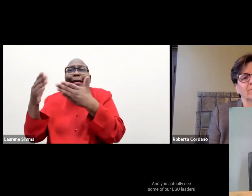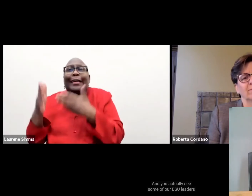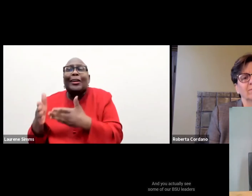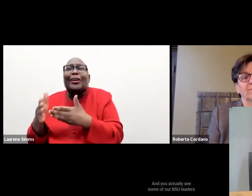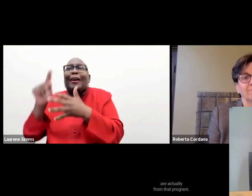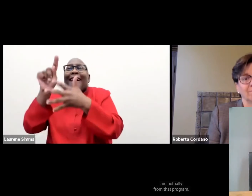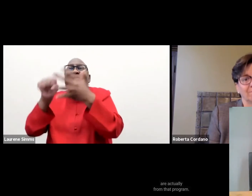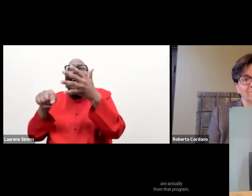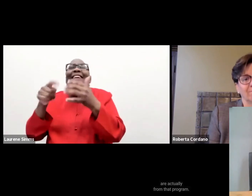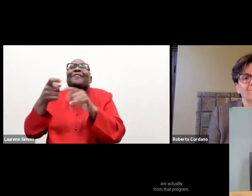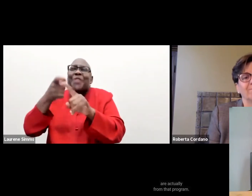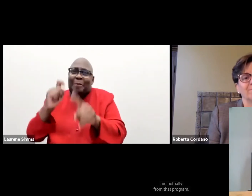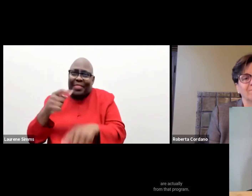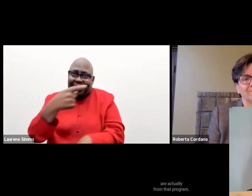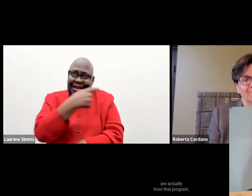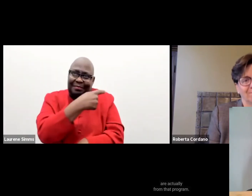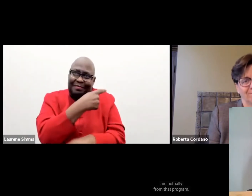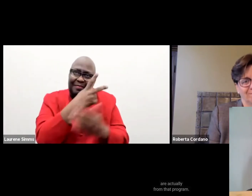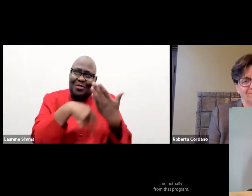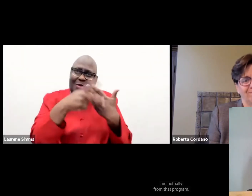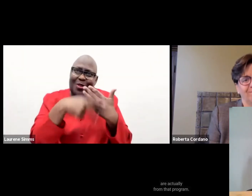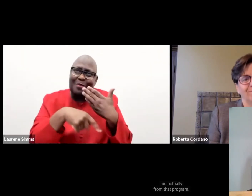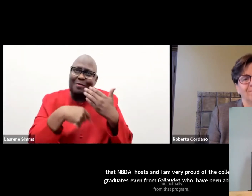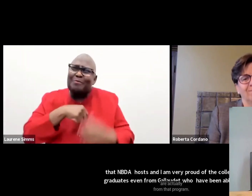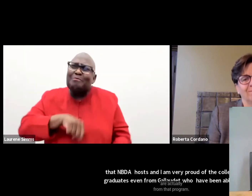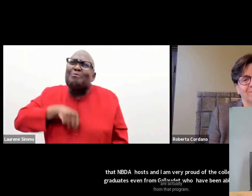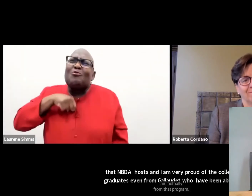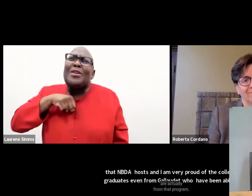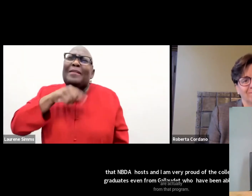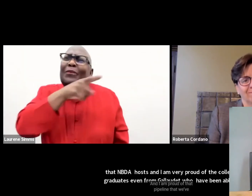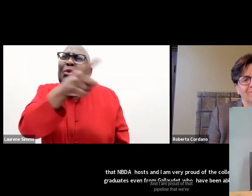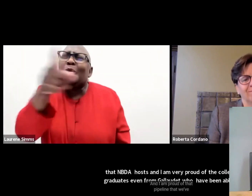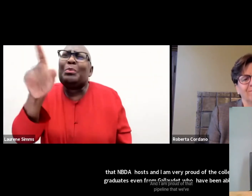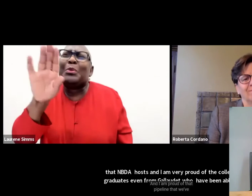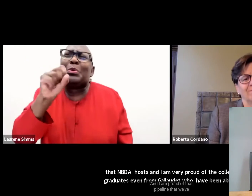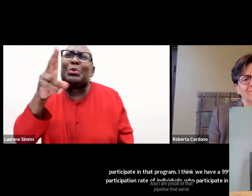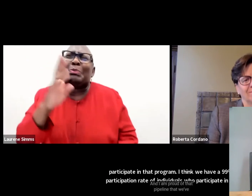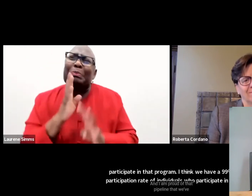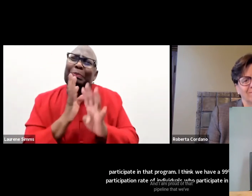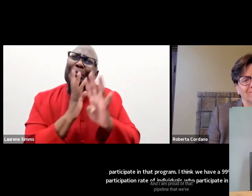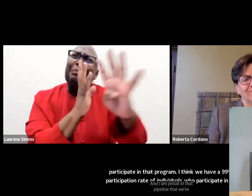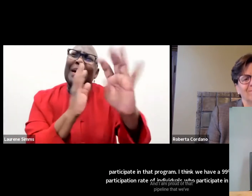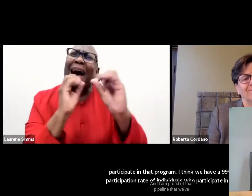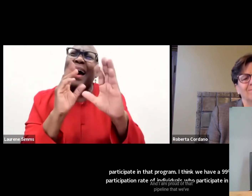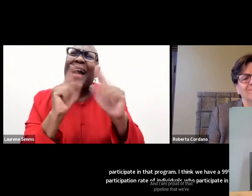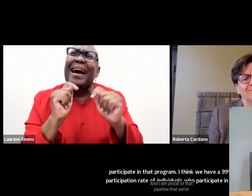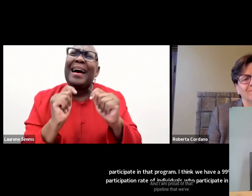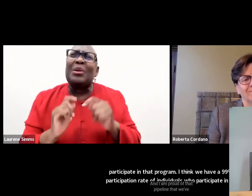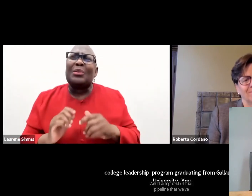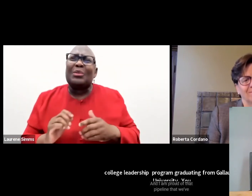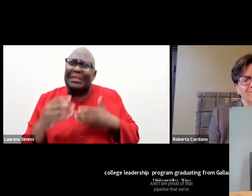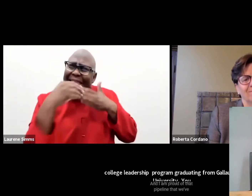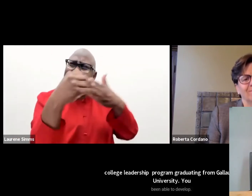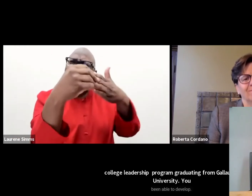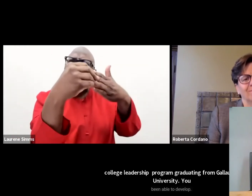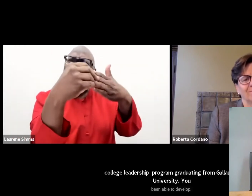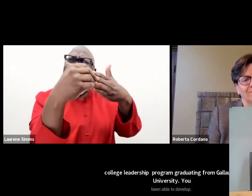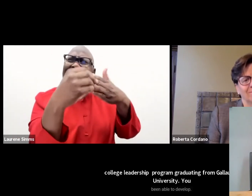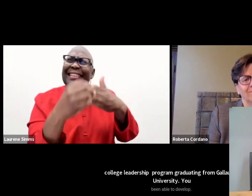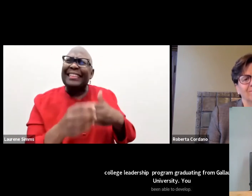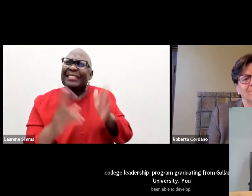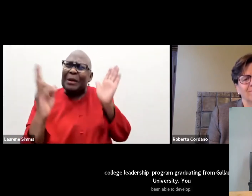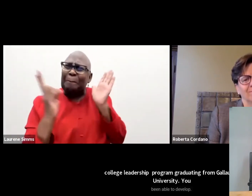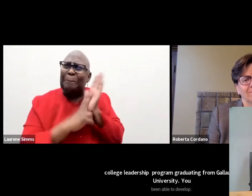And you can see some of our leaders now at BSU are actually from that program. And I'm proud of what that pipeline and